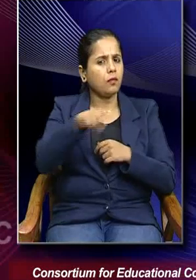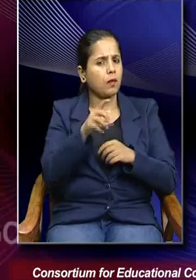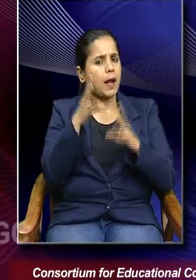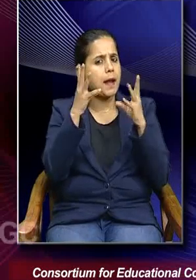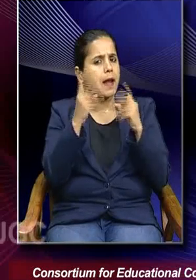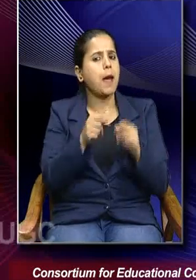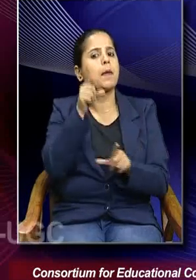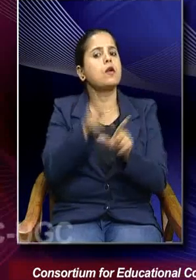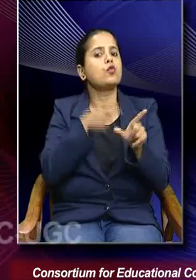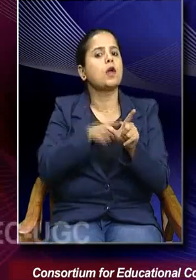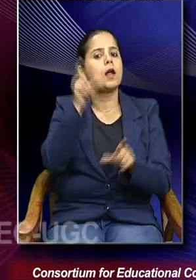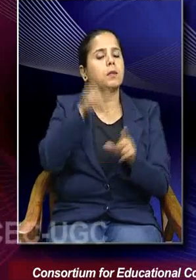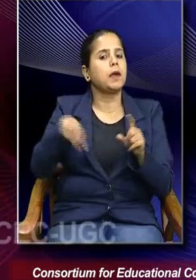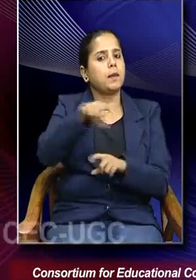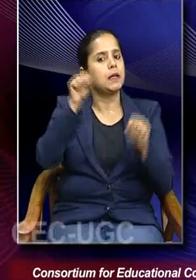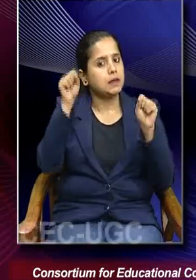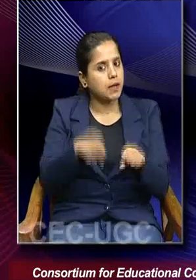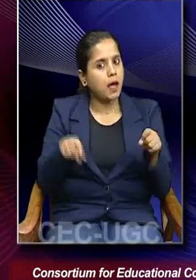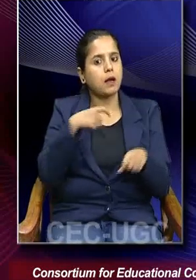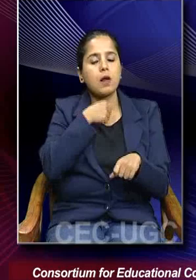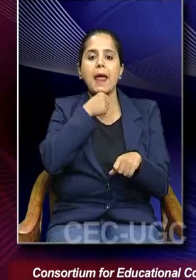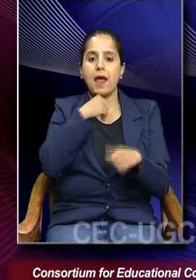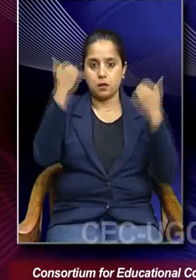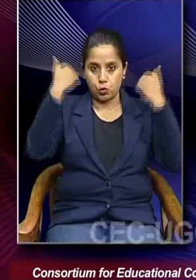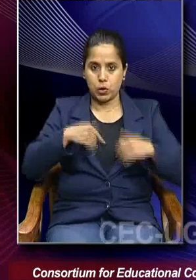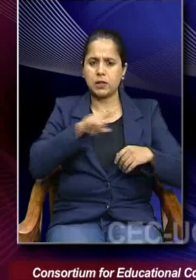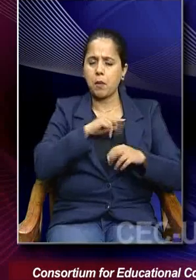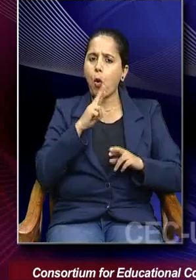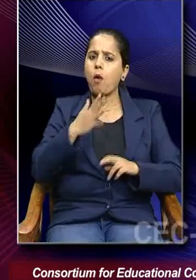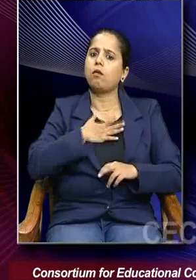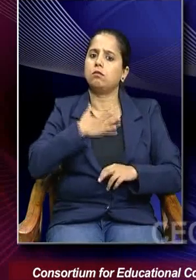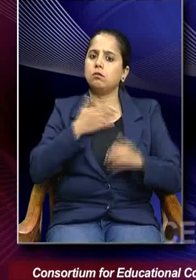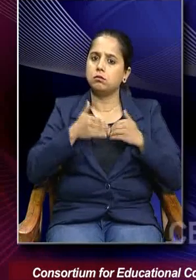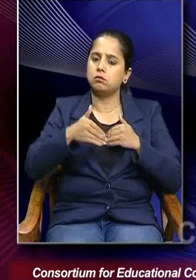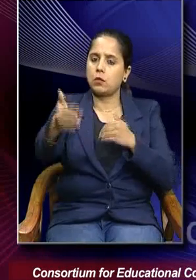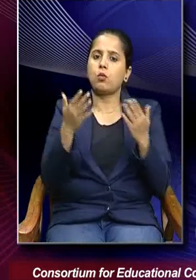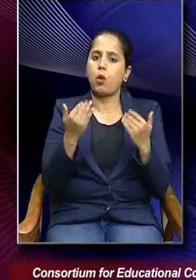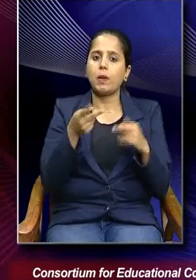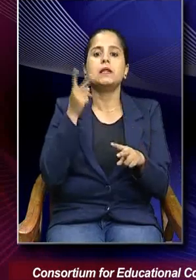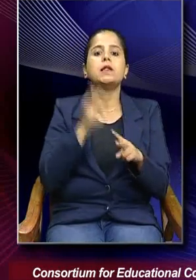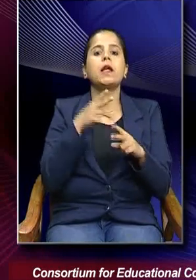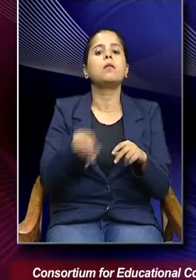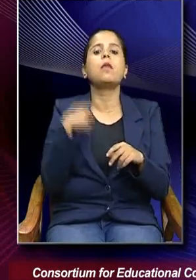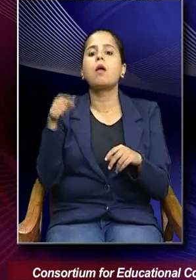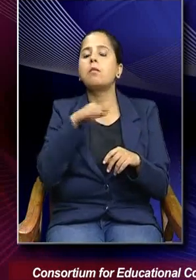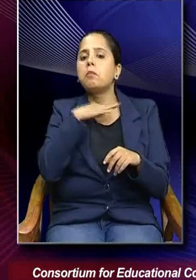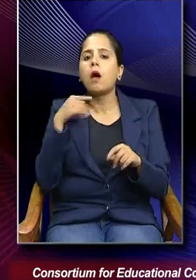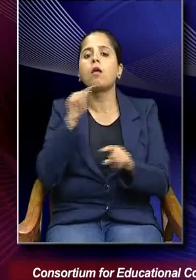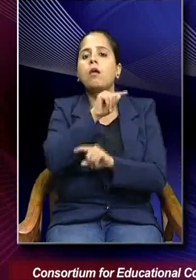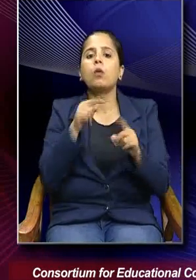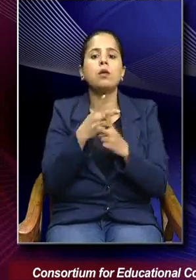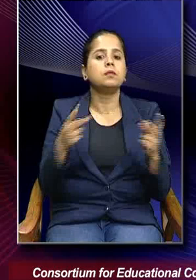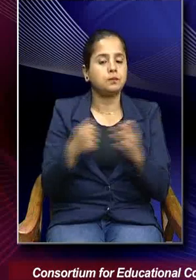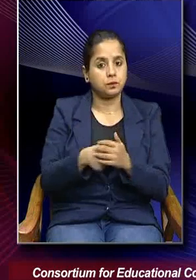number of years which an individual at a given age can expect to live at present mortality rate. In India,